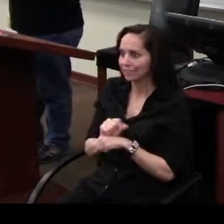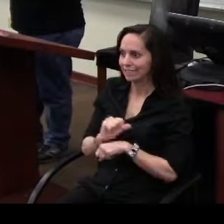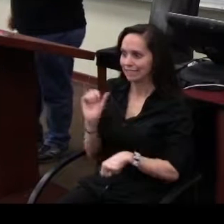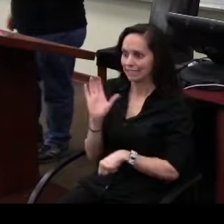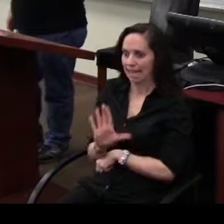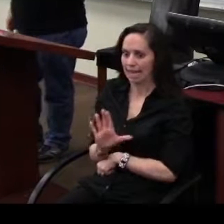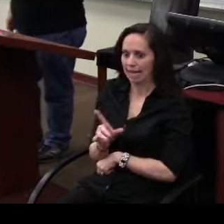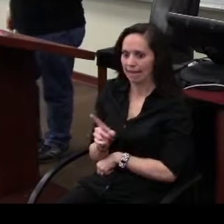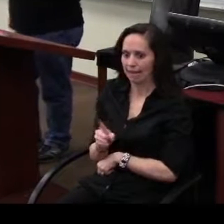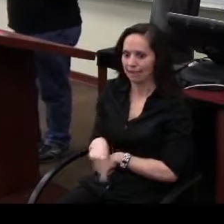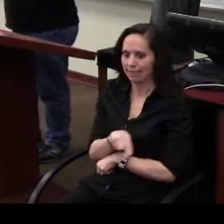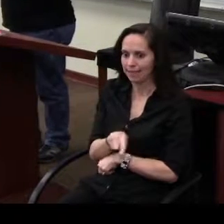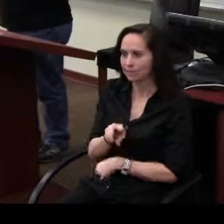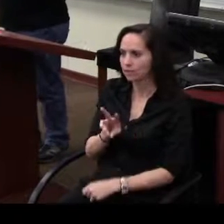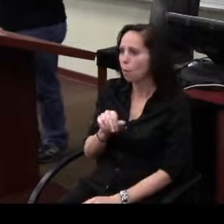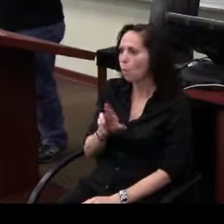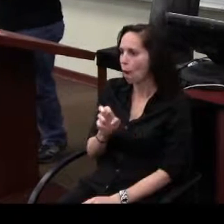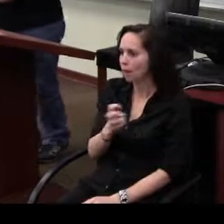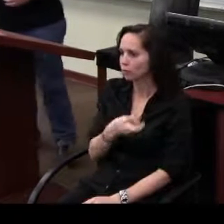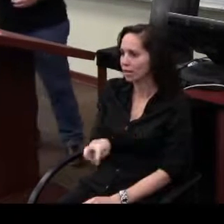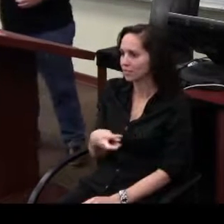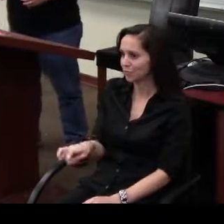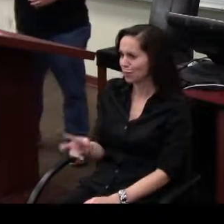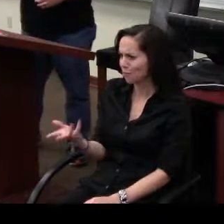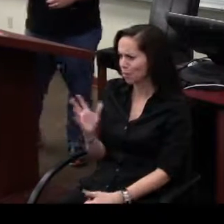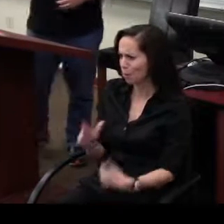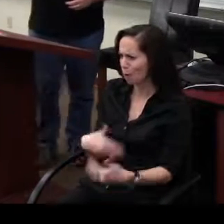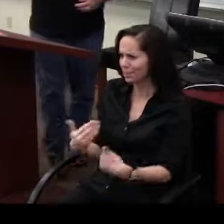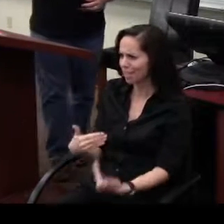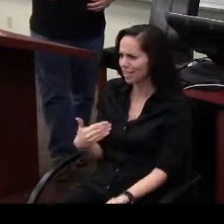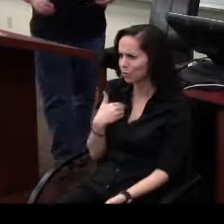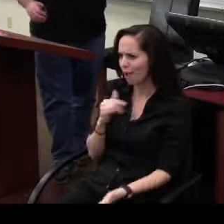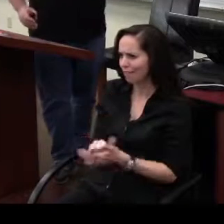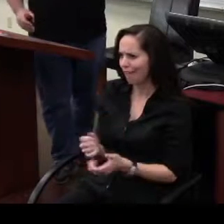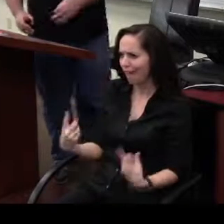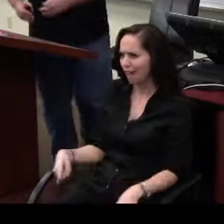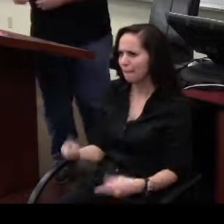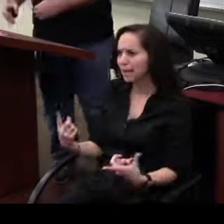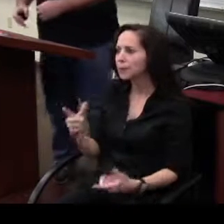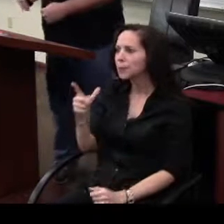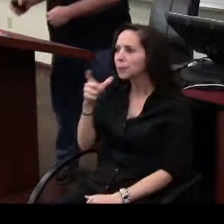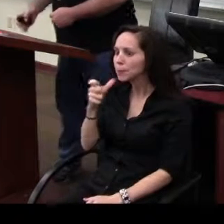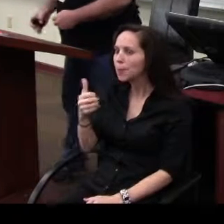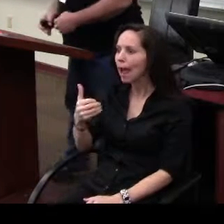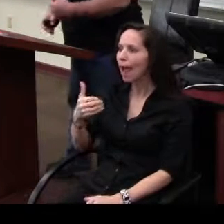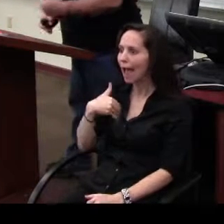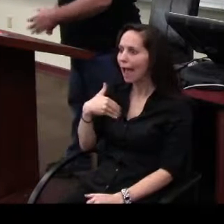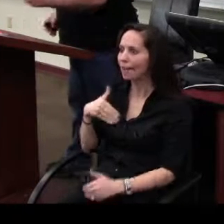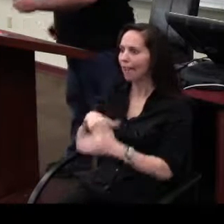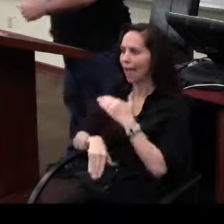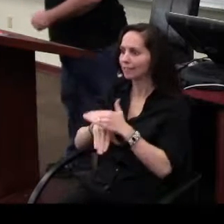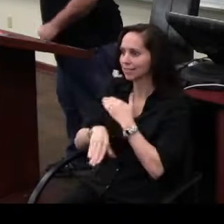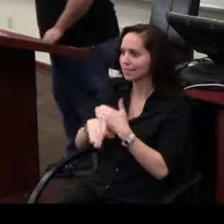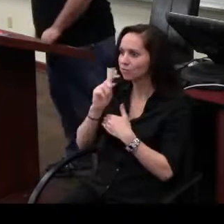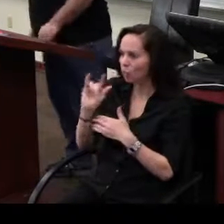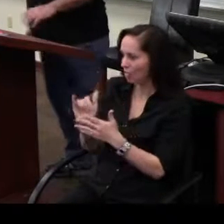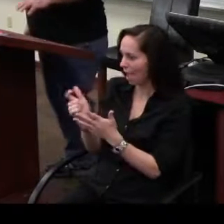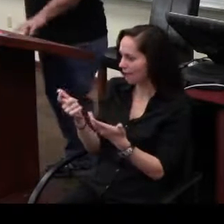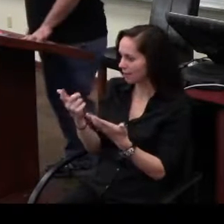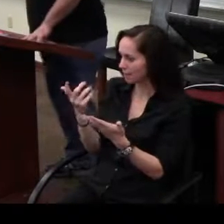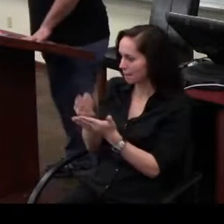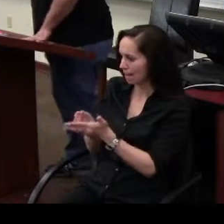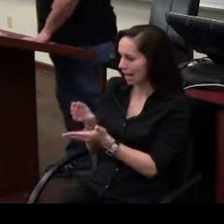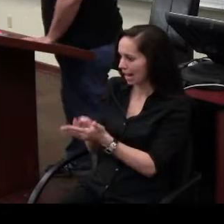send these wire transfers, what the process is to have that happen, who had the access to the biggest amount of